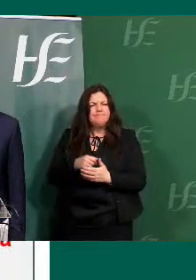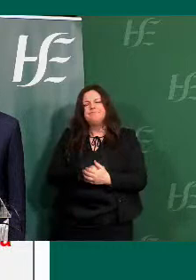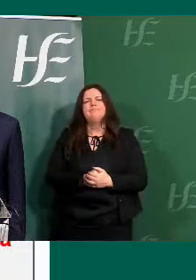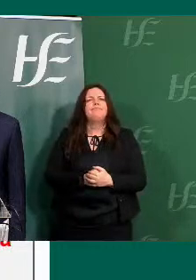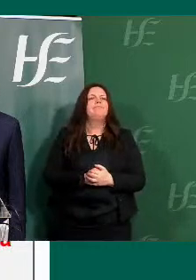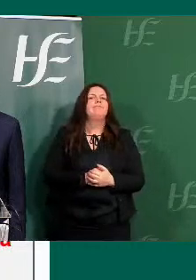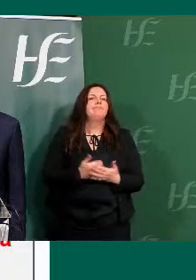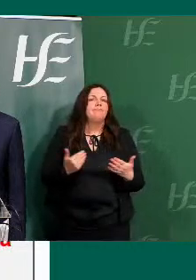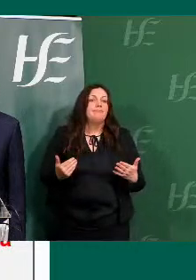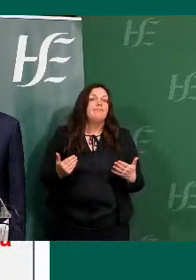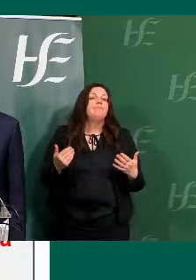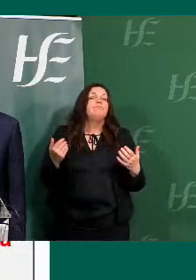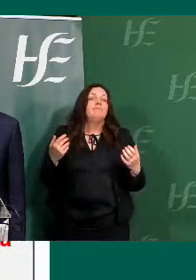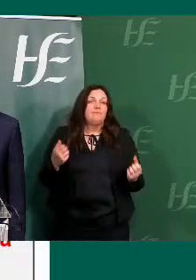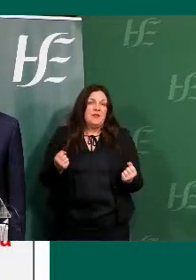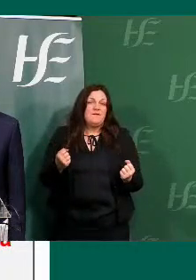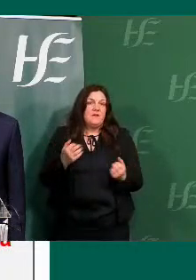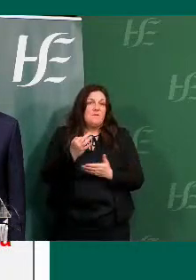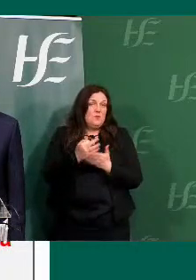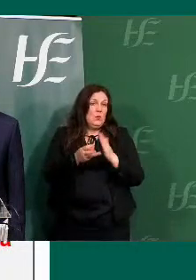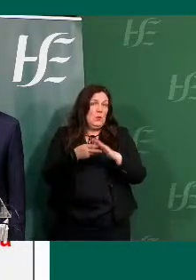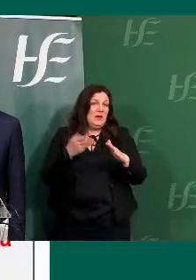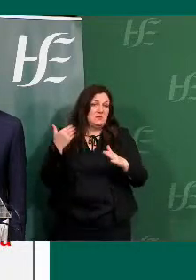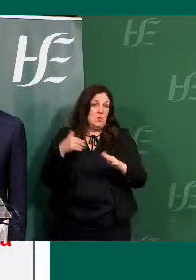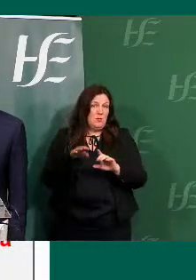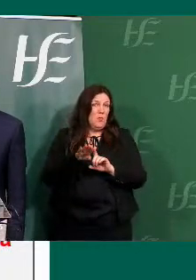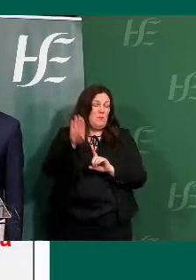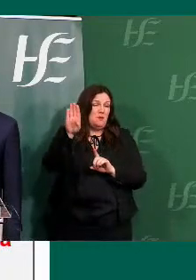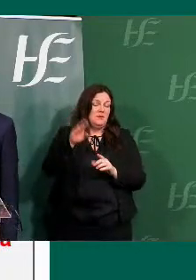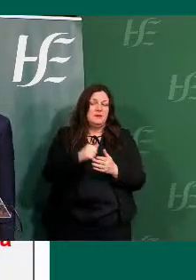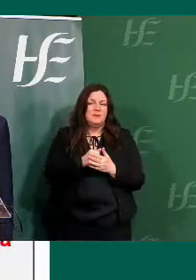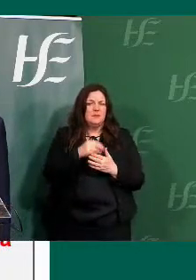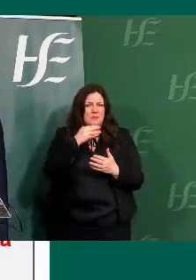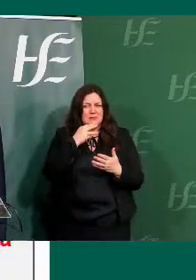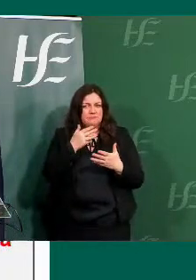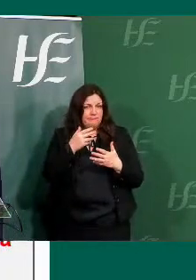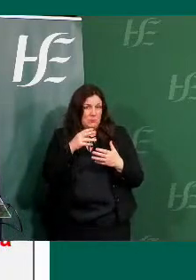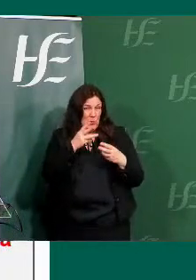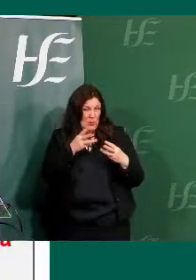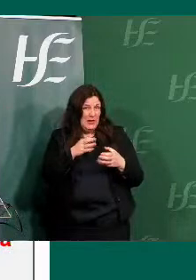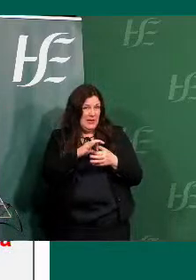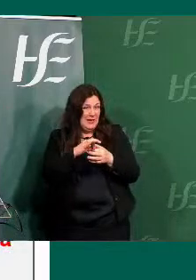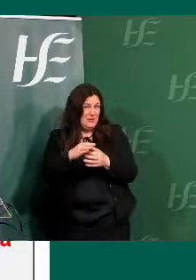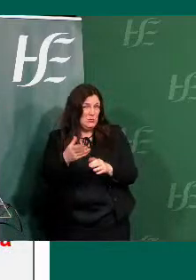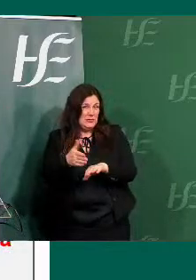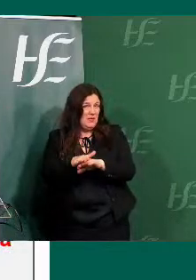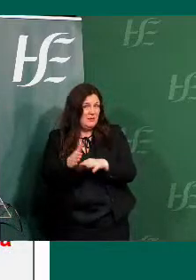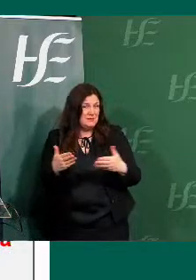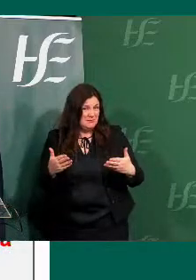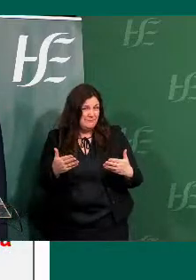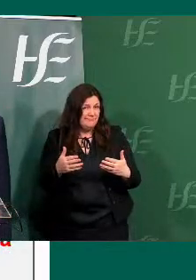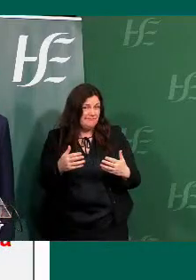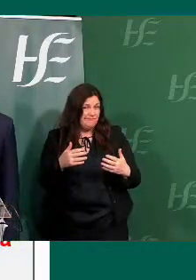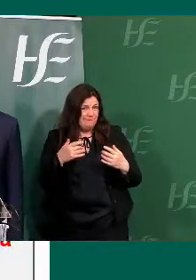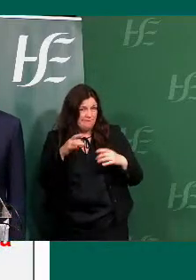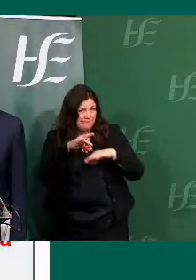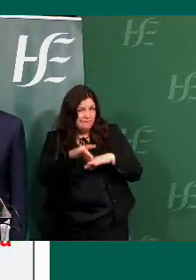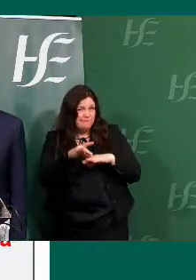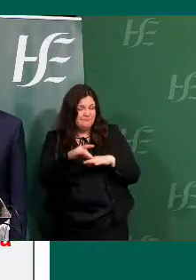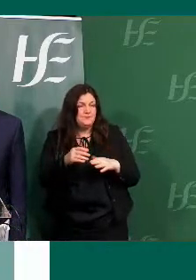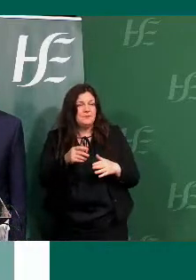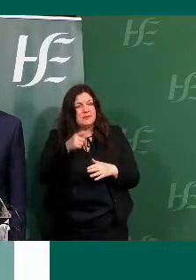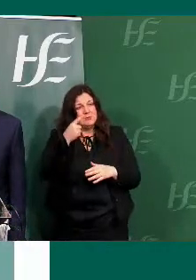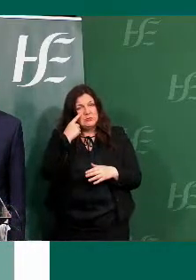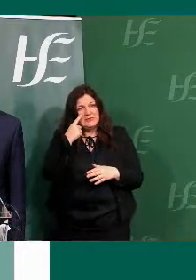back, and the green is a rise in deaths. The number of daily patients admitted to hospital has started to see an increase, and the number of deaths has